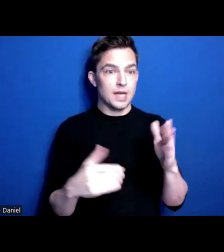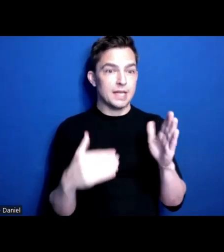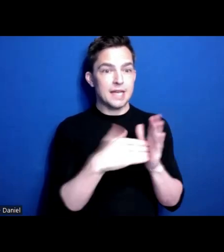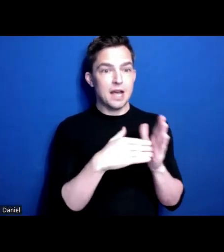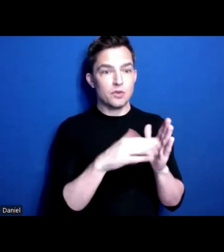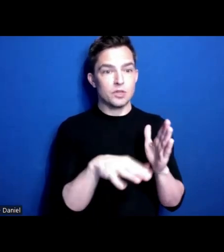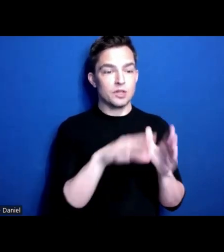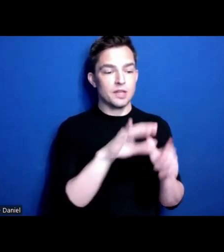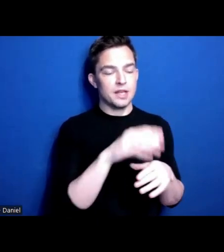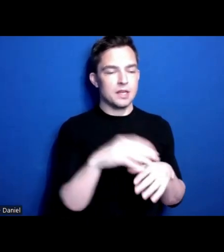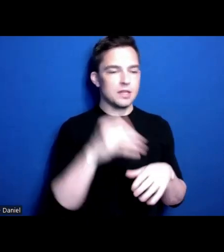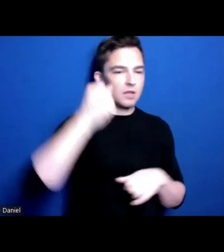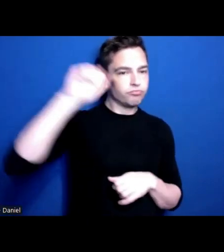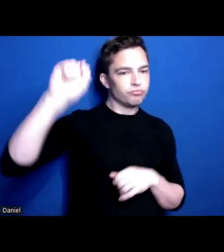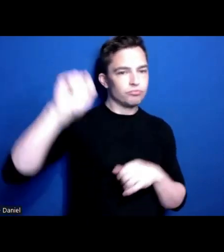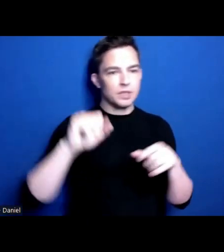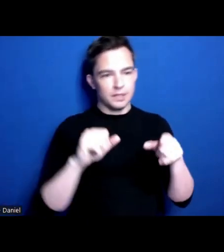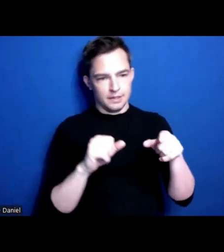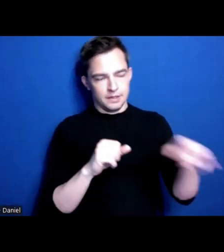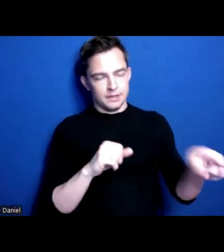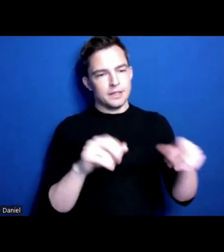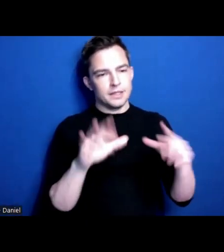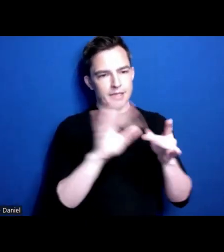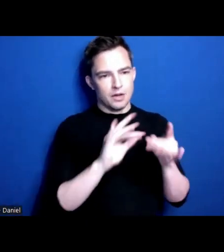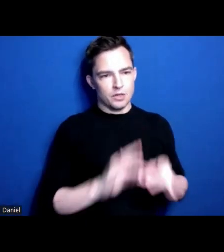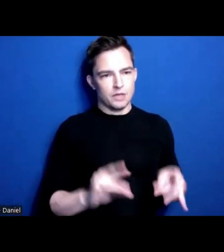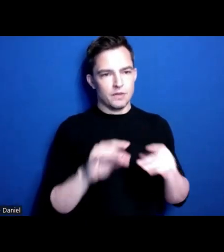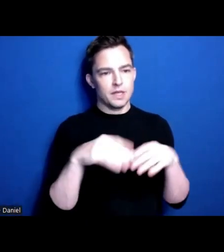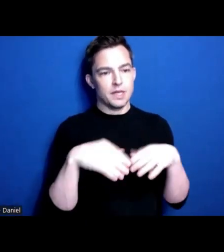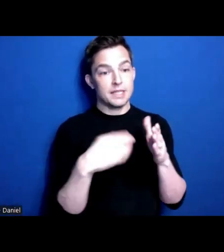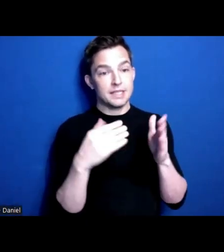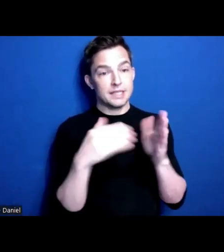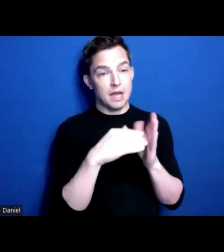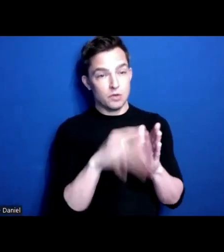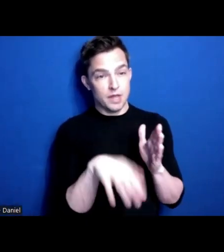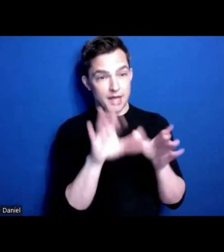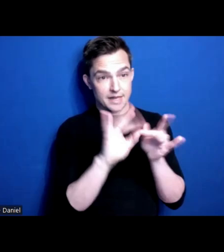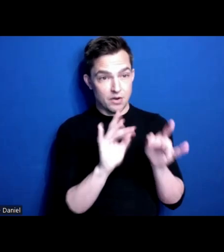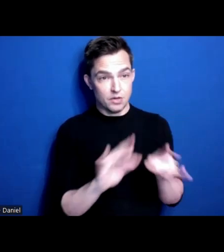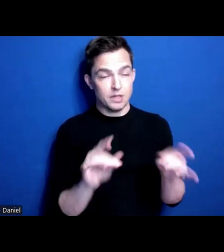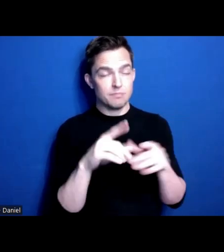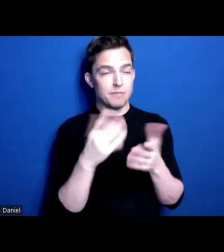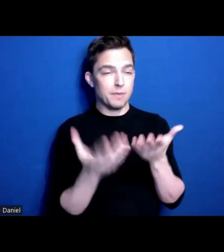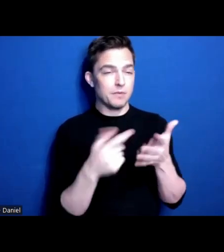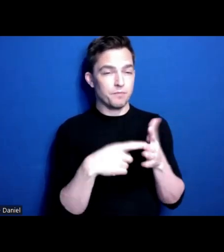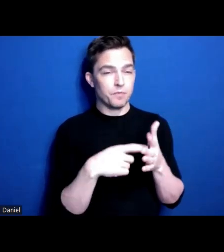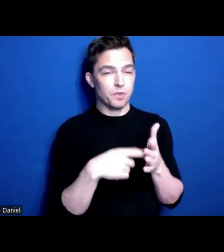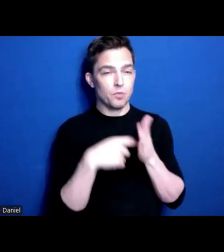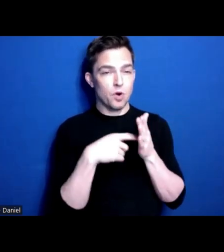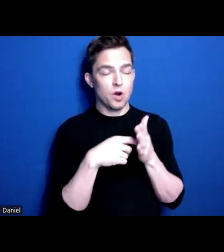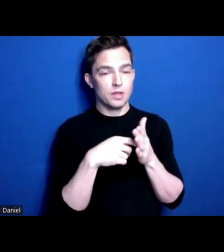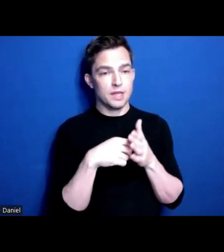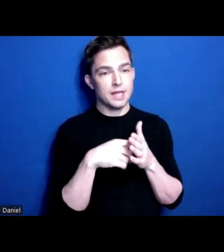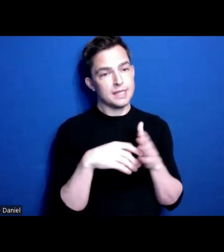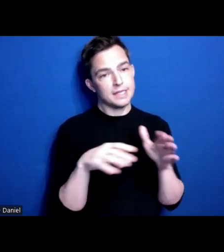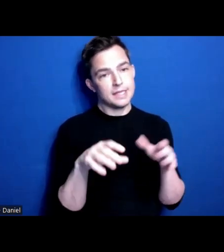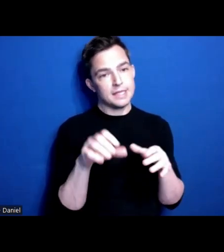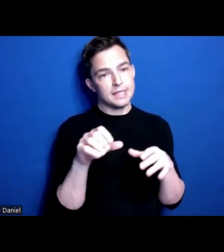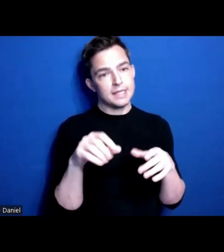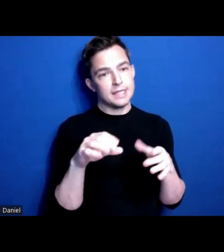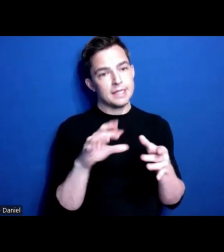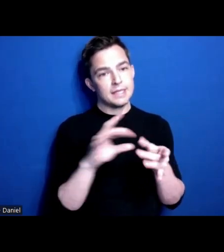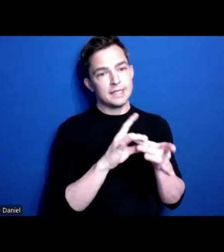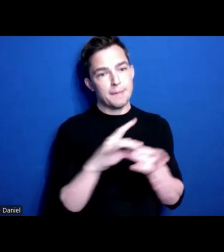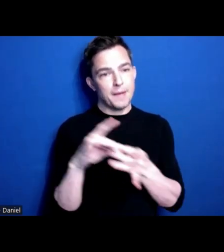narrative and its supporting propaganda. Countering the narrative will require the symbiotic use of words and